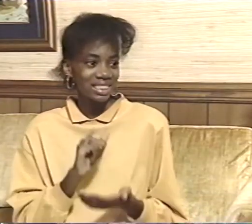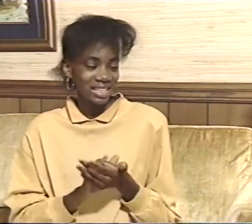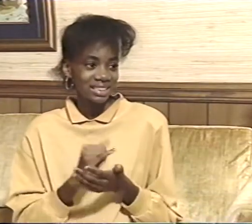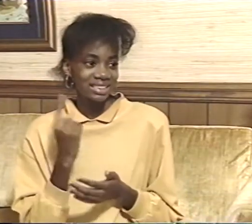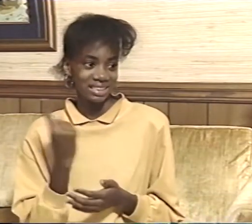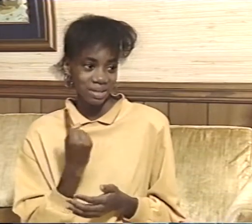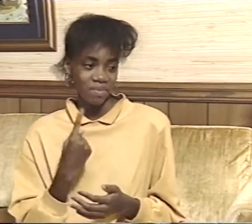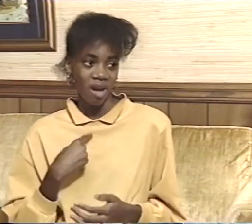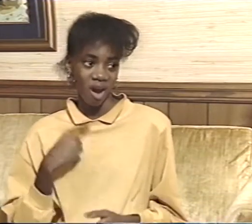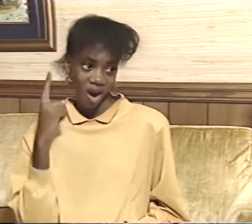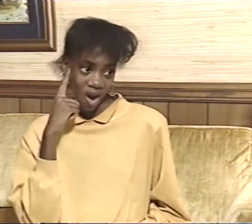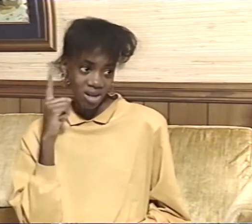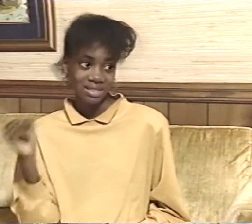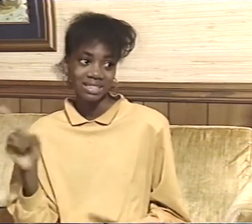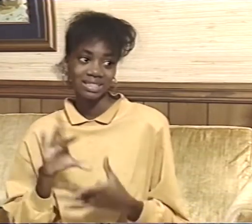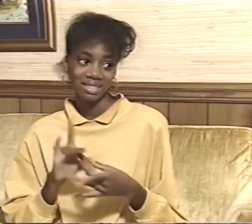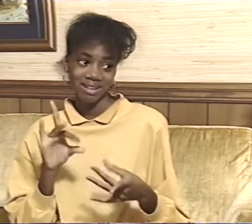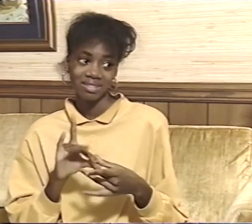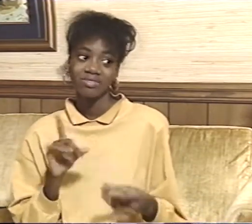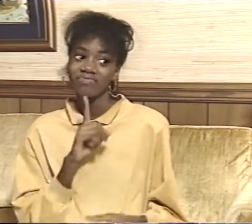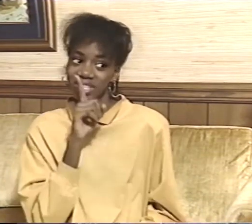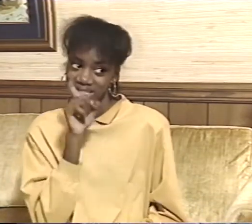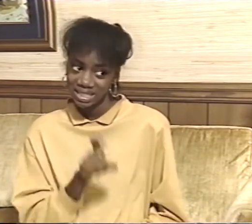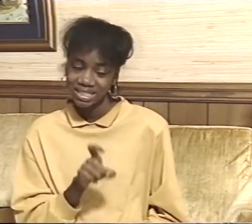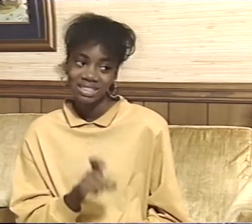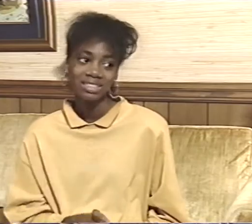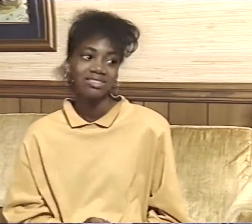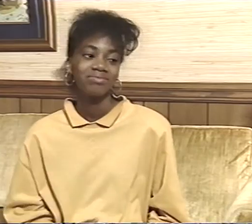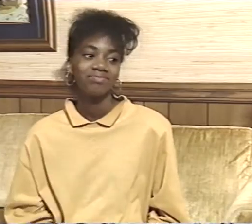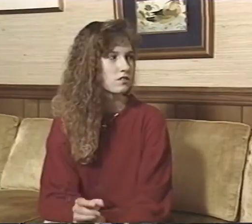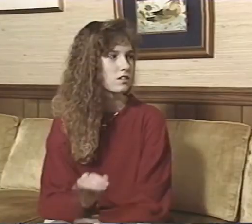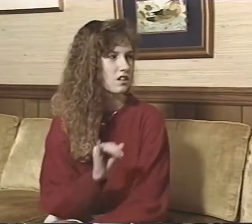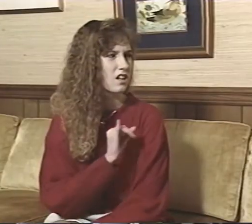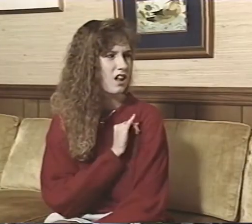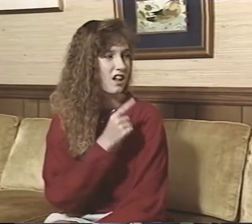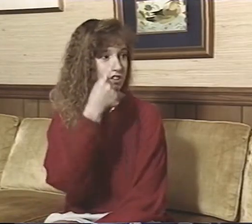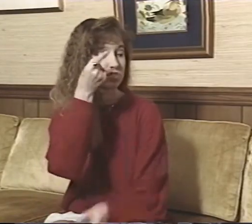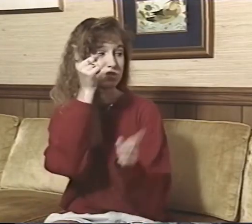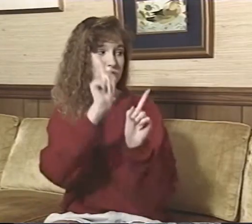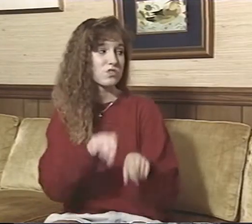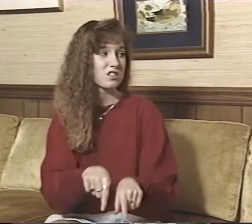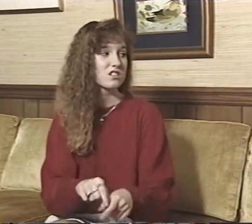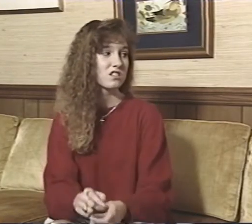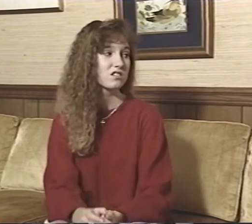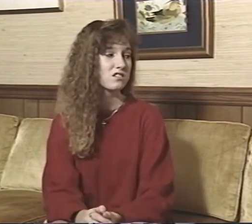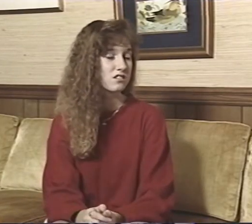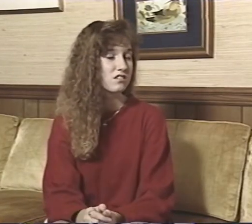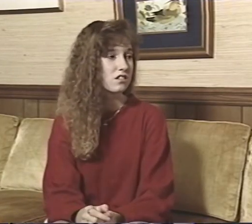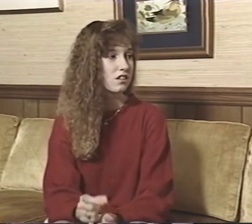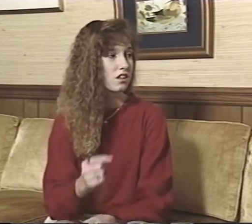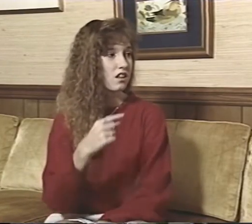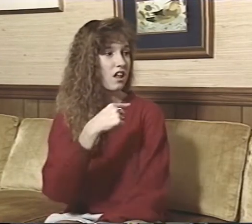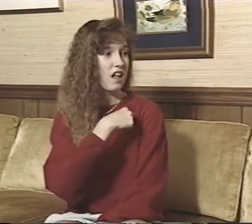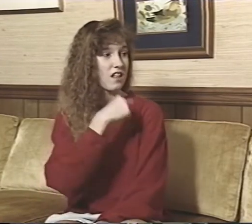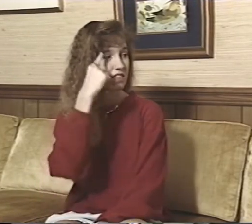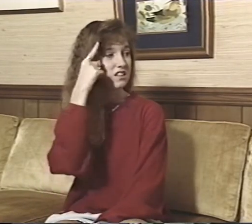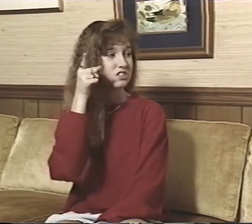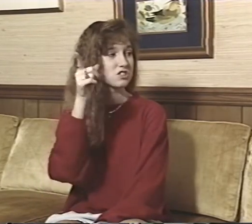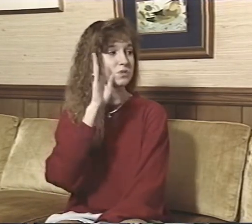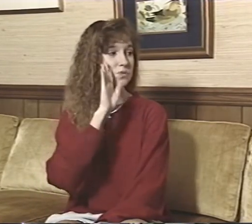Yeah, it's something I've heard him say he really needs. I agree. I think he will